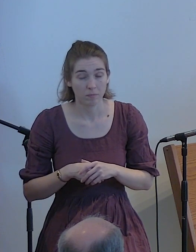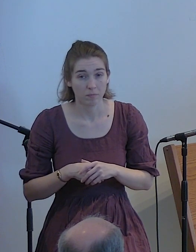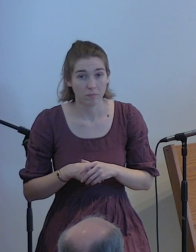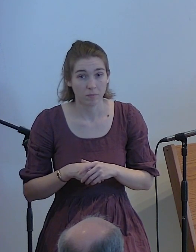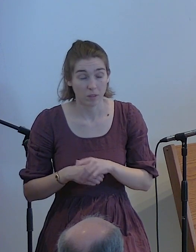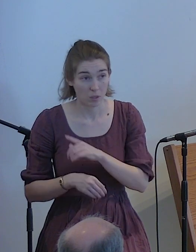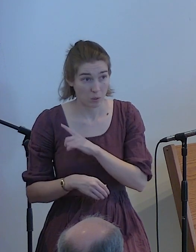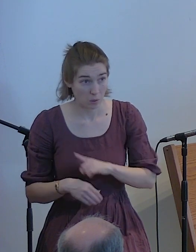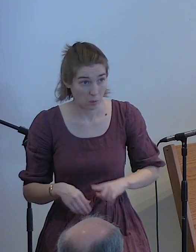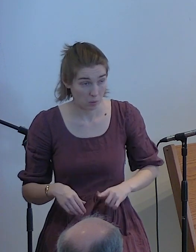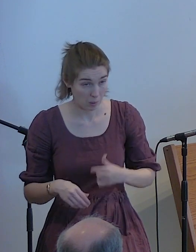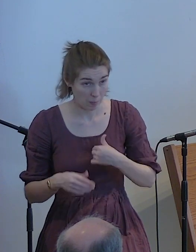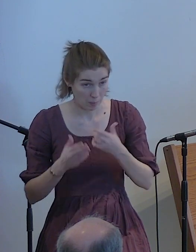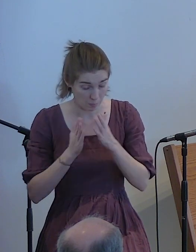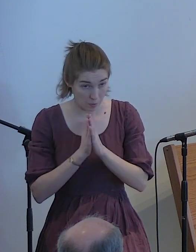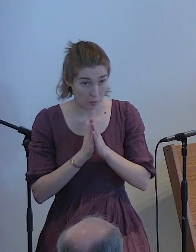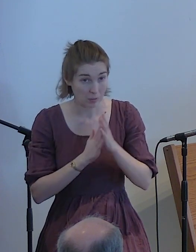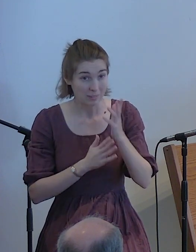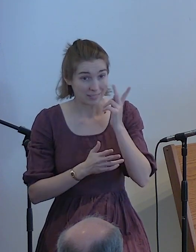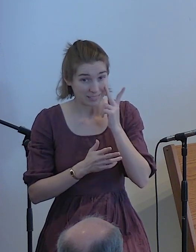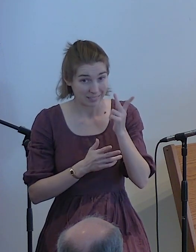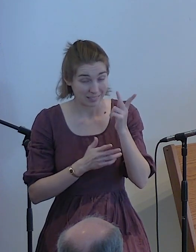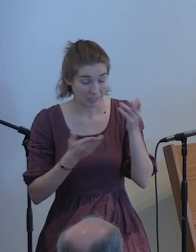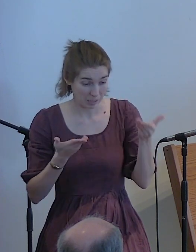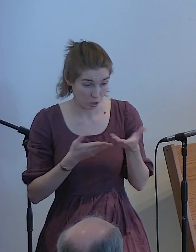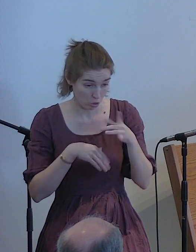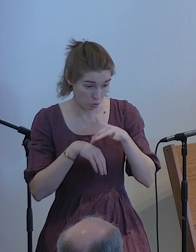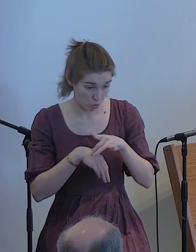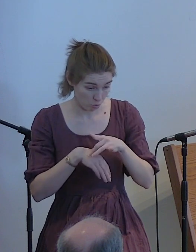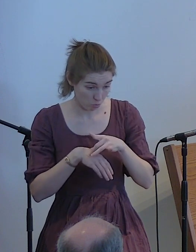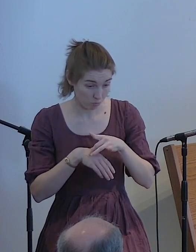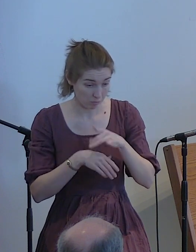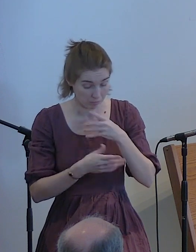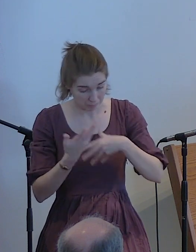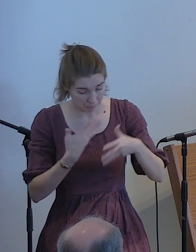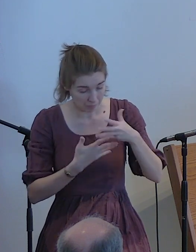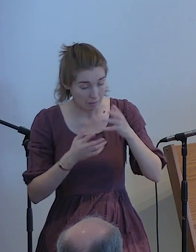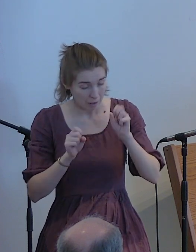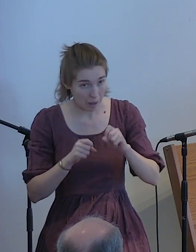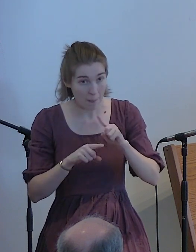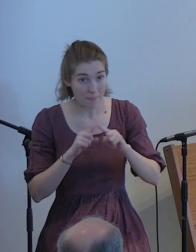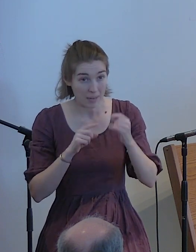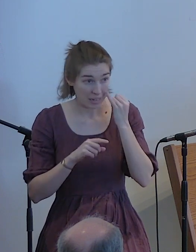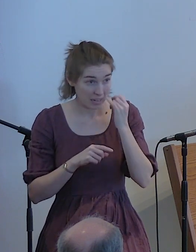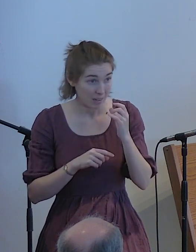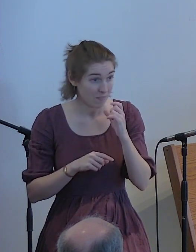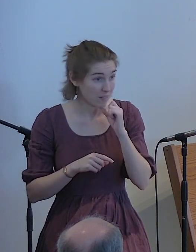And Lord, I pray we can see each other again on this earth. But if not,